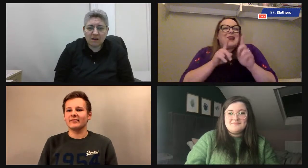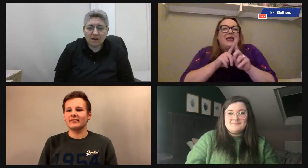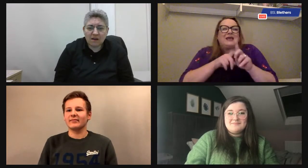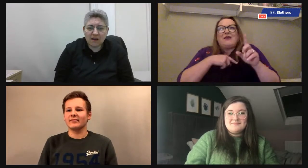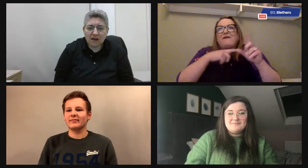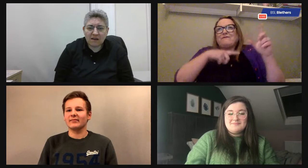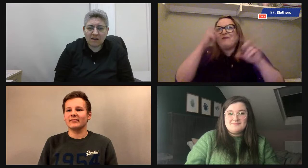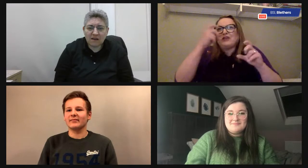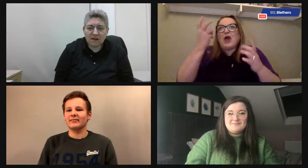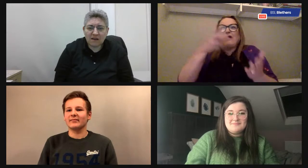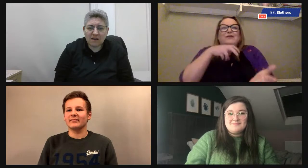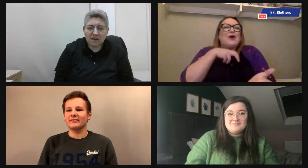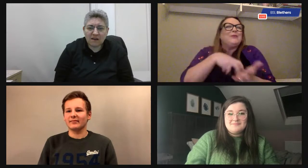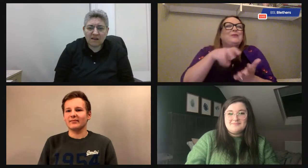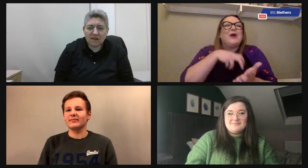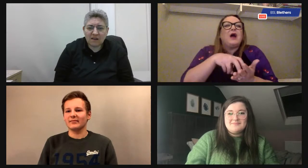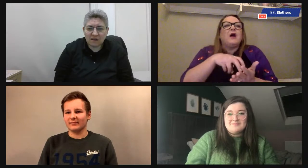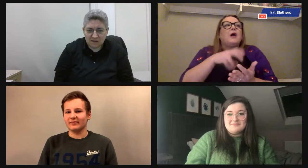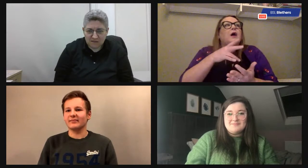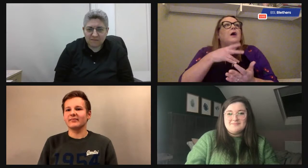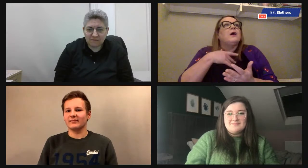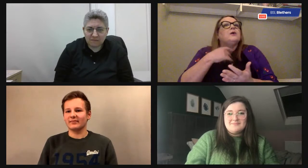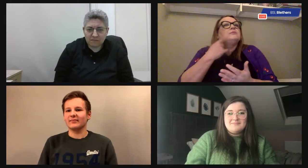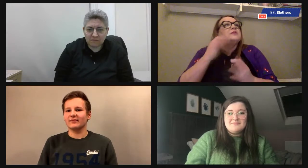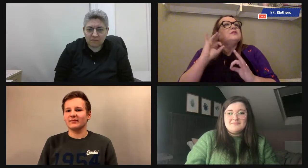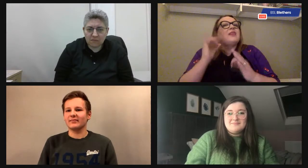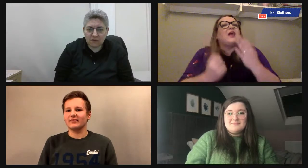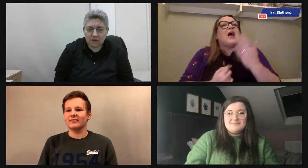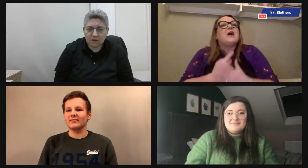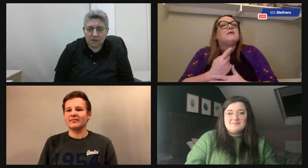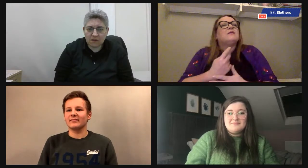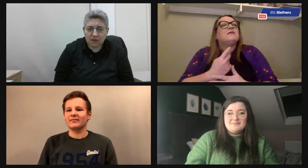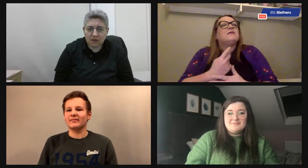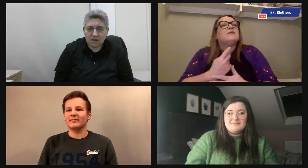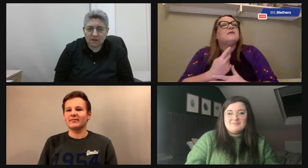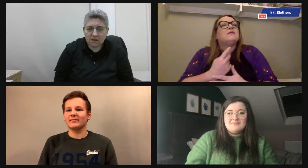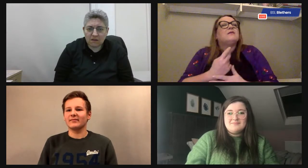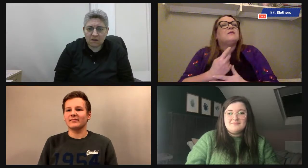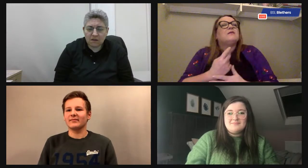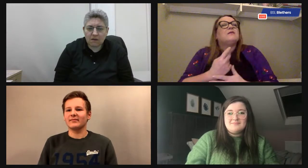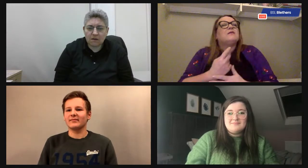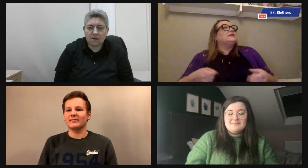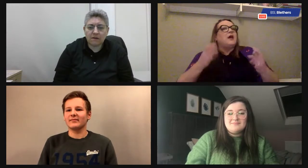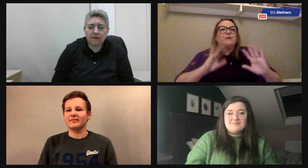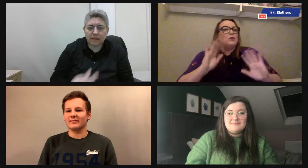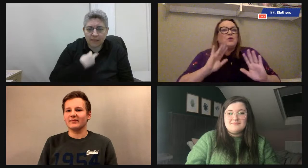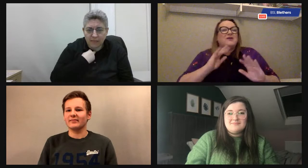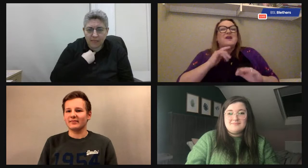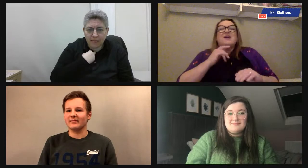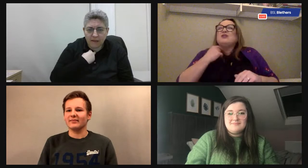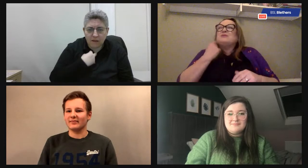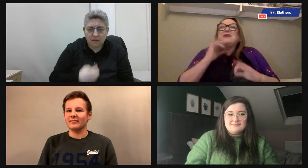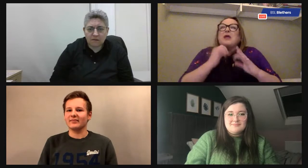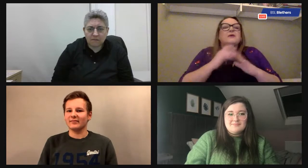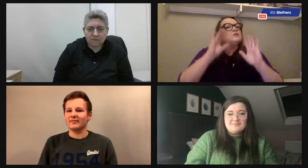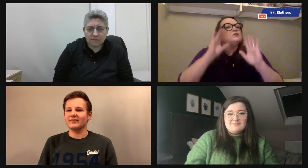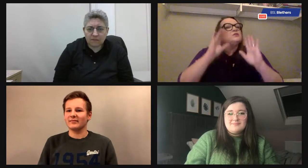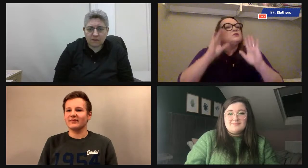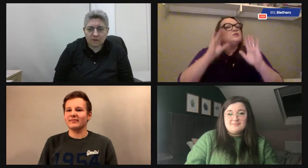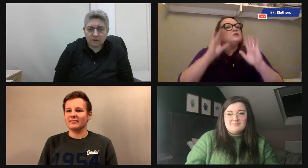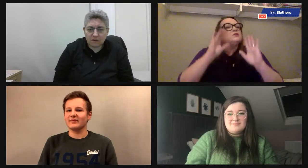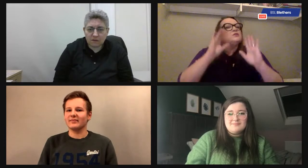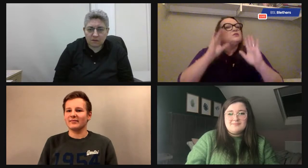Well, Kristers and Erin, I think I've just summed it up. But absolutely, go for your walk, take some